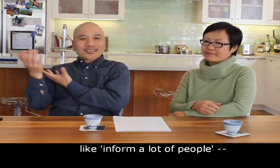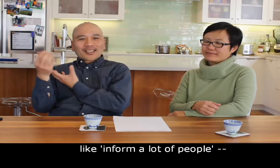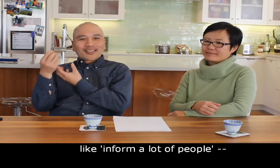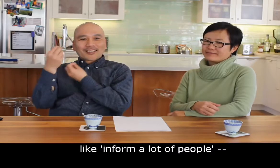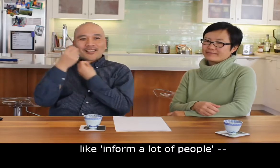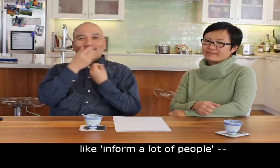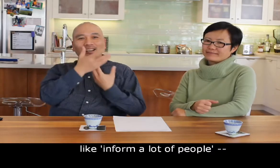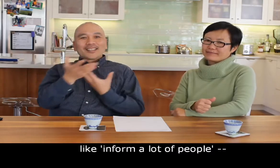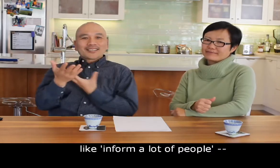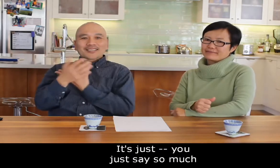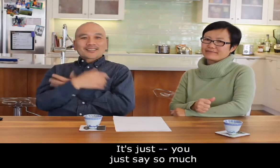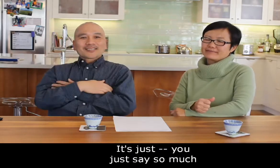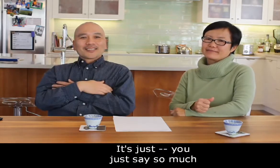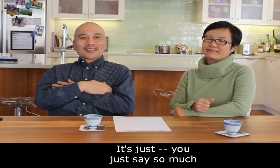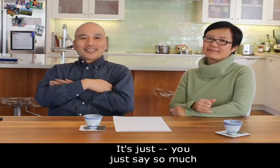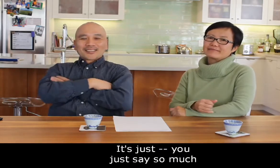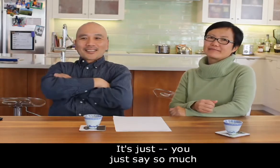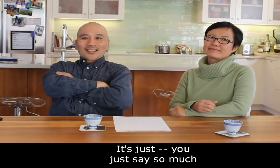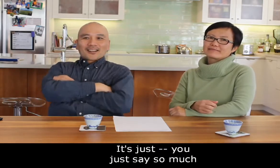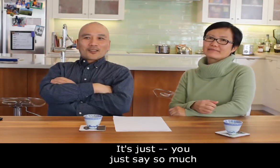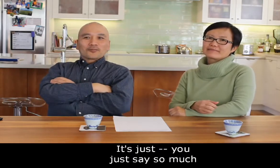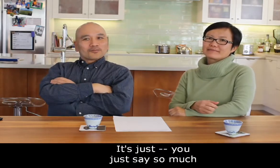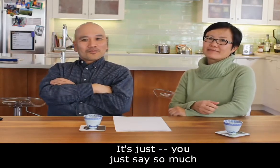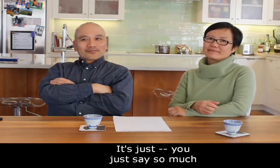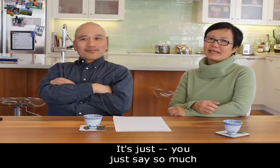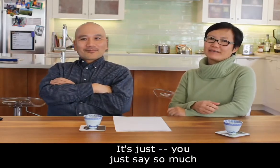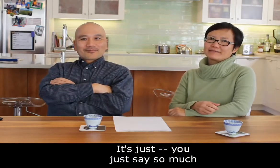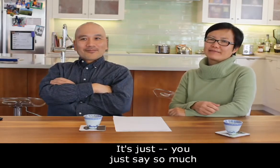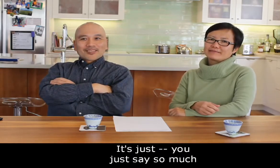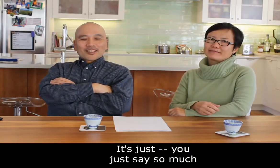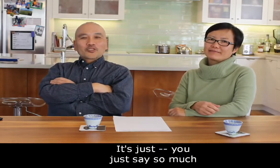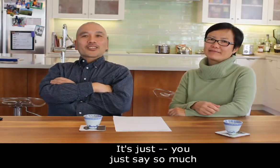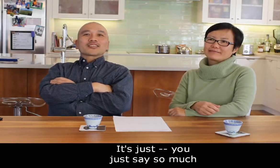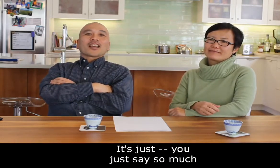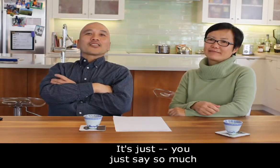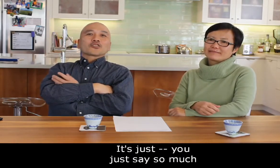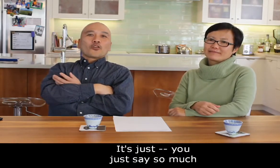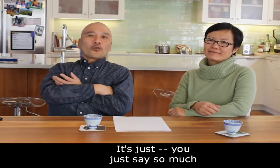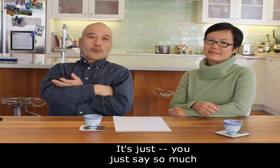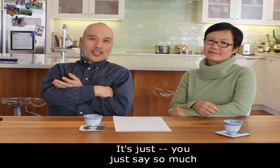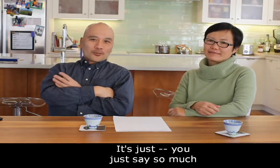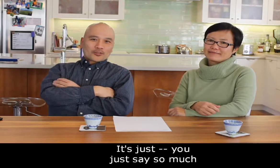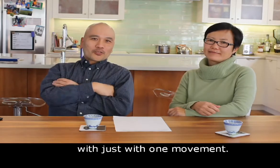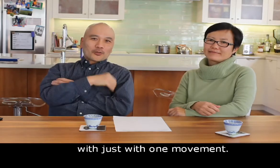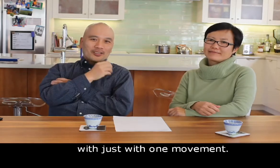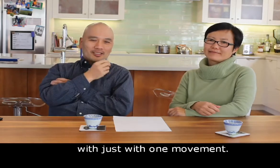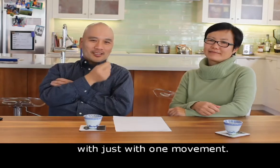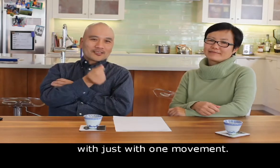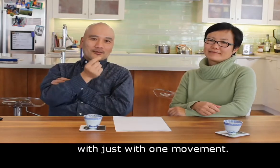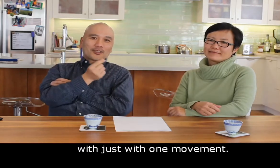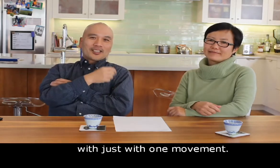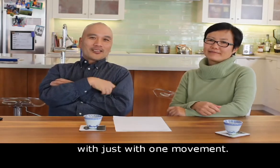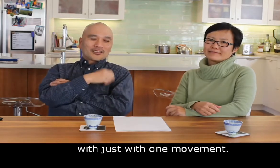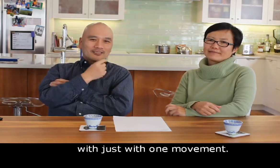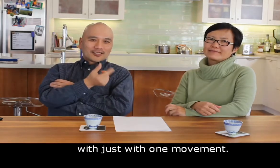like, it's just, Yeah. you just say so much with just really,